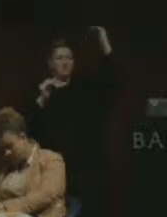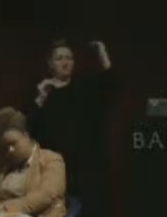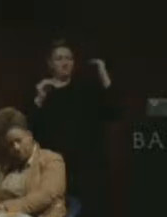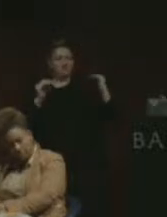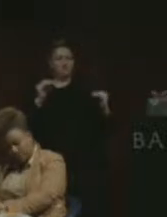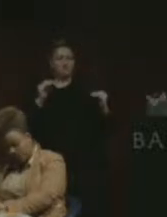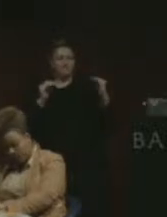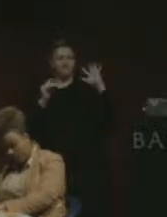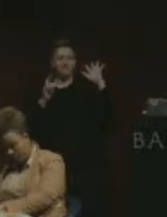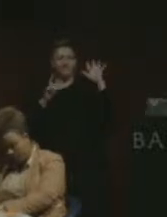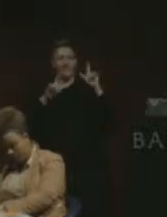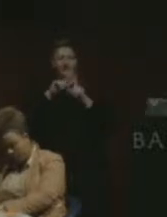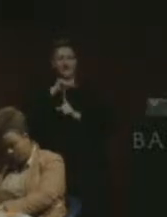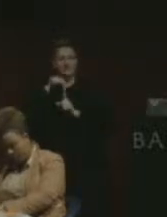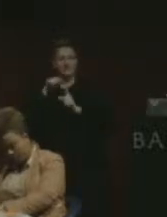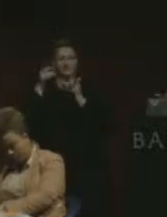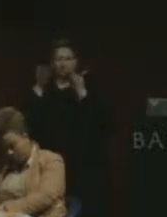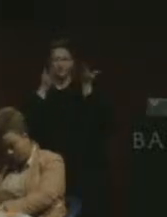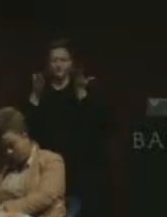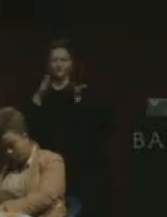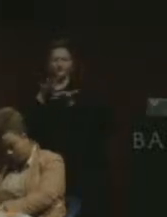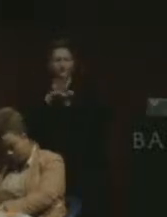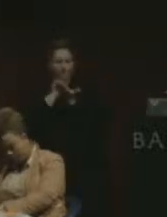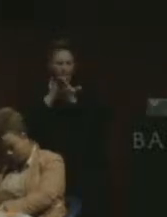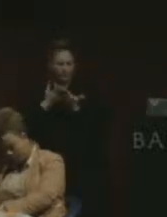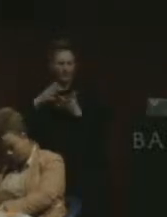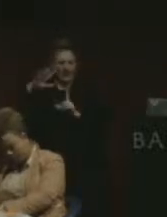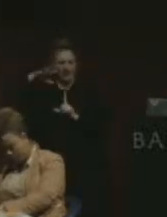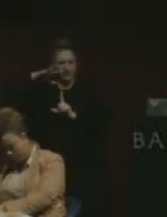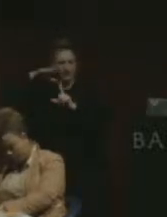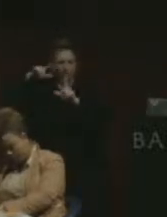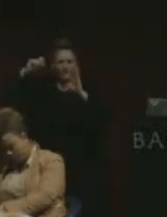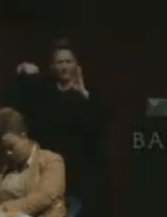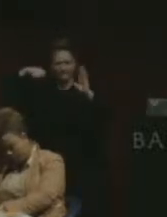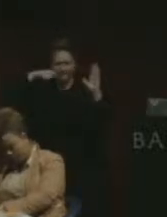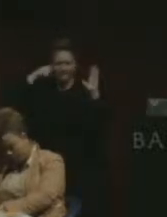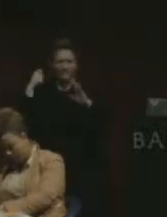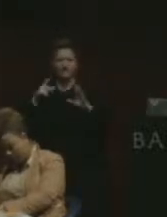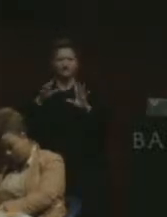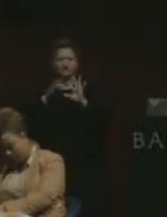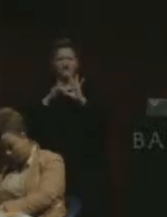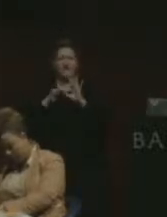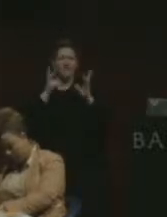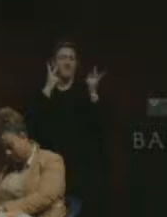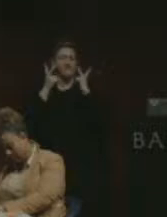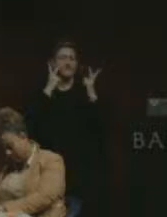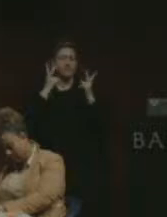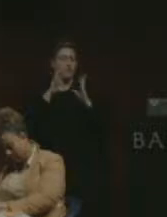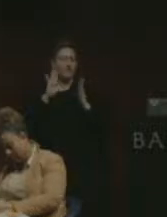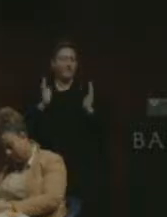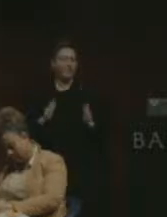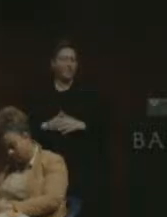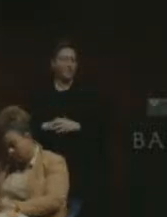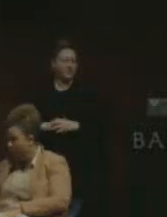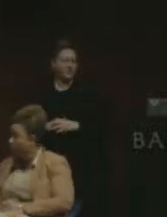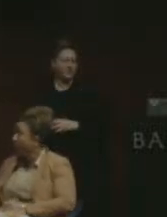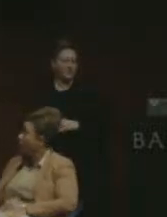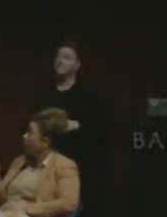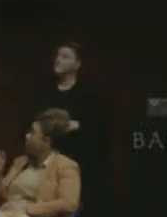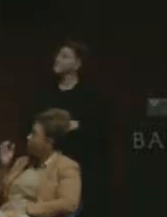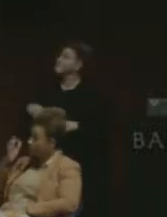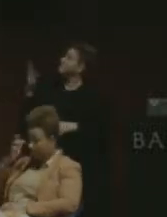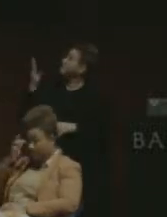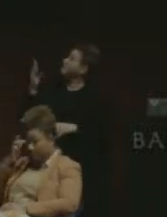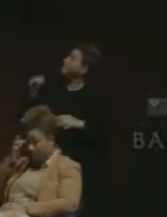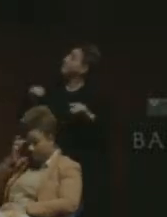of serving as a documentarian and an ethnographer, both in narrative and visual forms. So Ida Moreno is an activist for